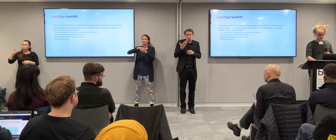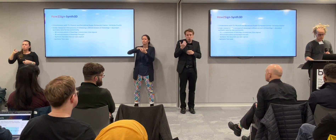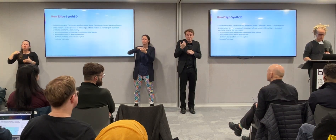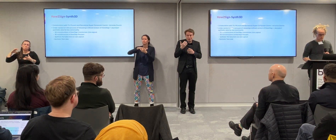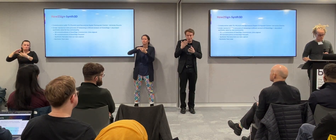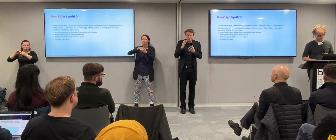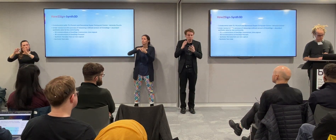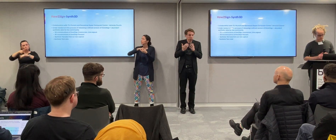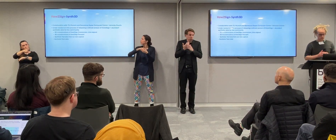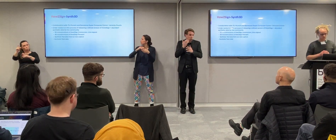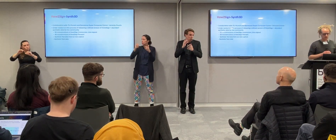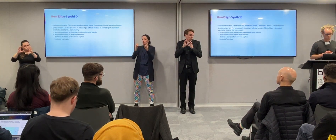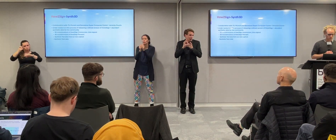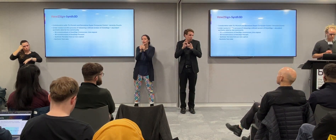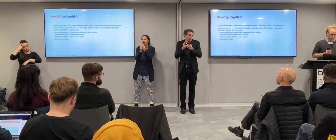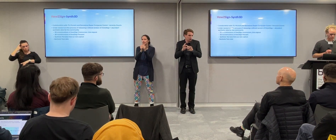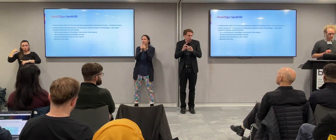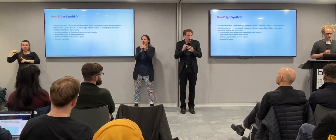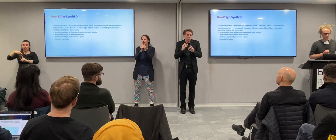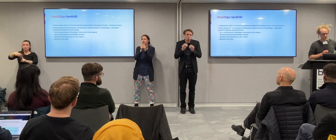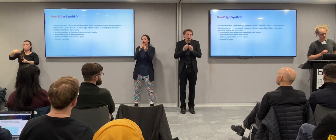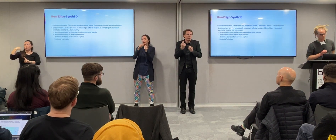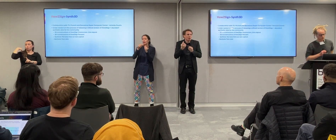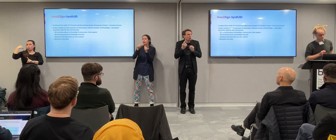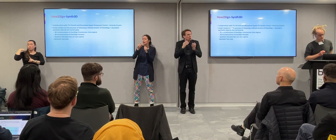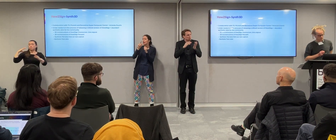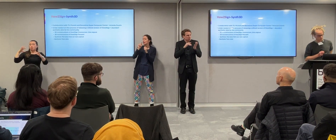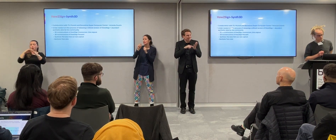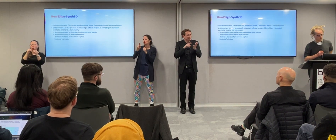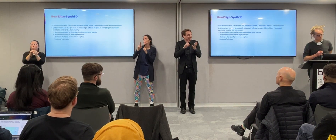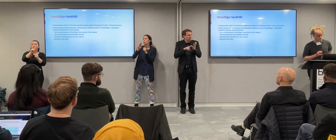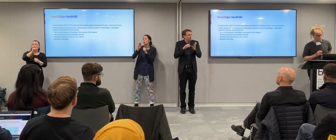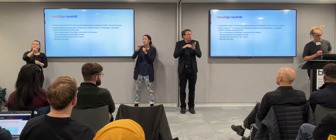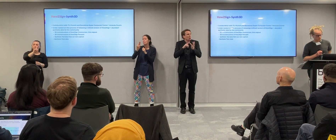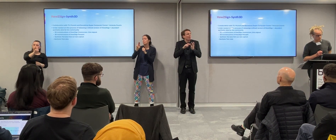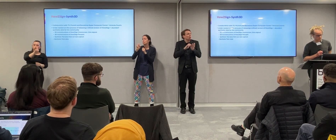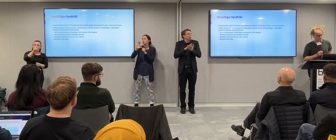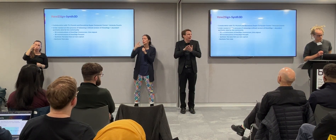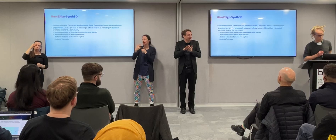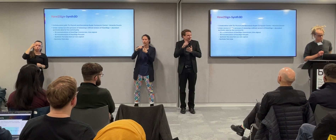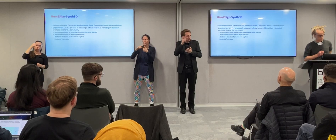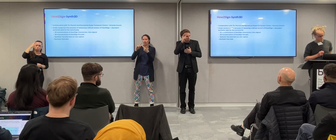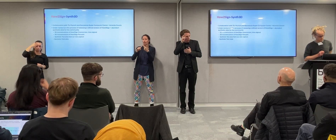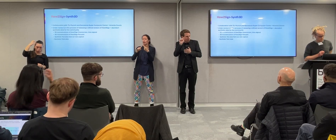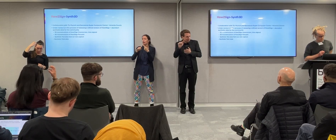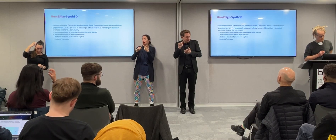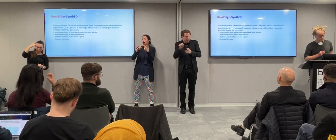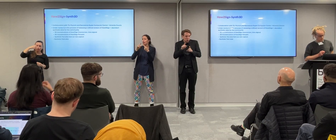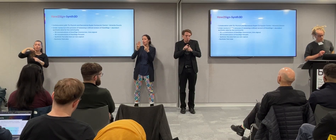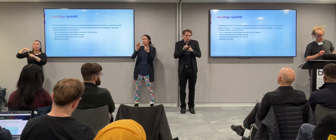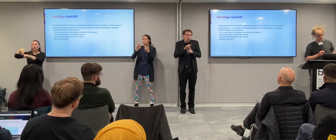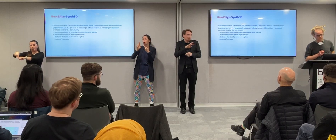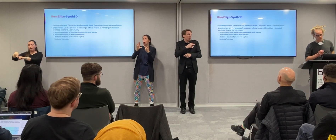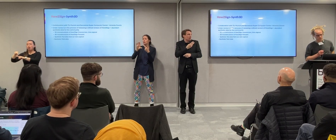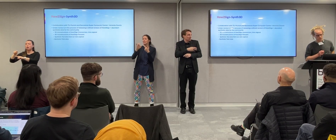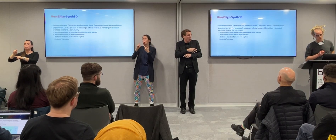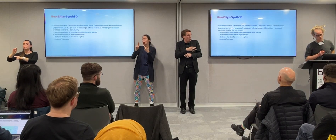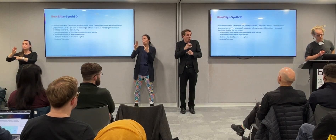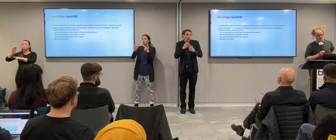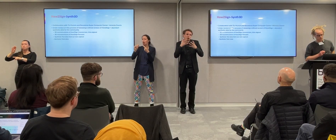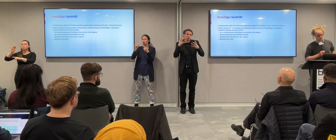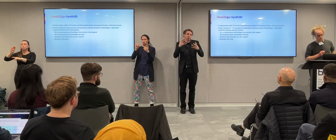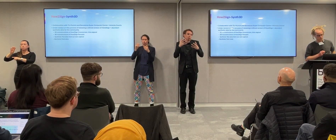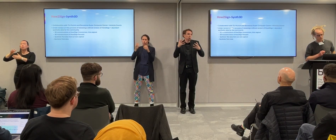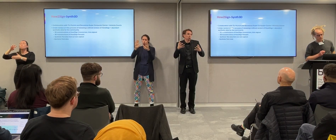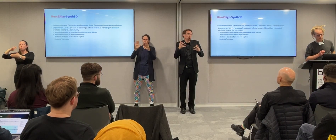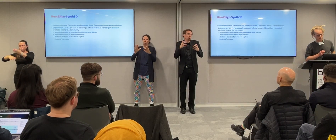collaboration with the TU Munich and with the Barcelona Supercomputer Center, and have currently work